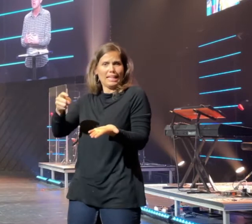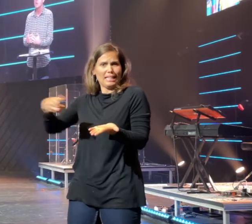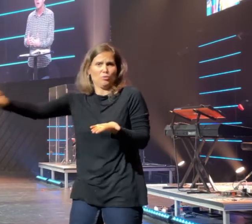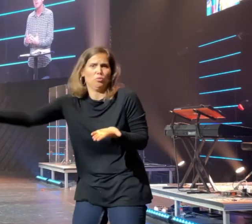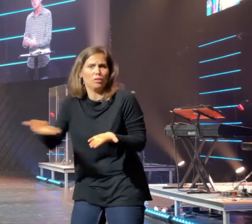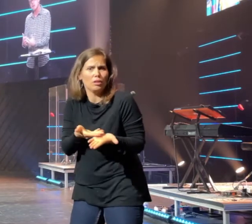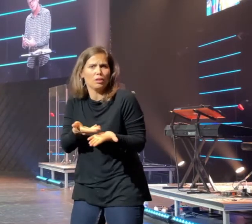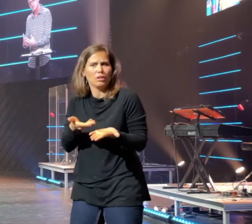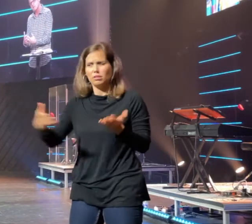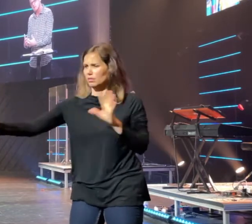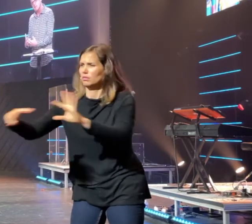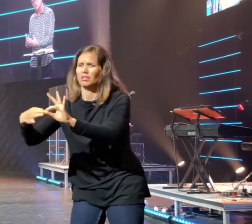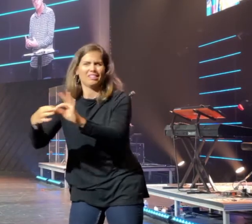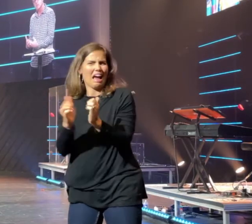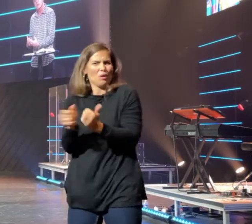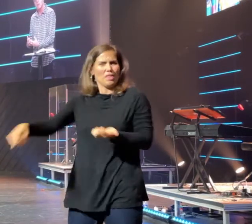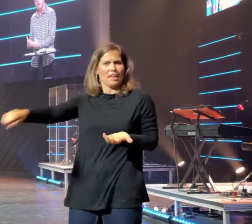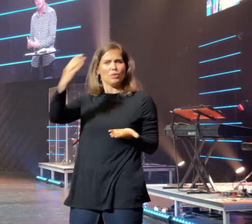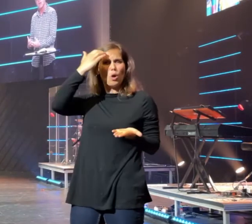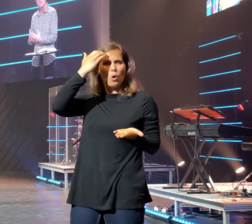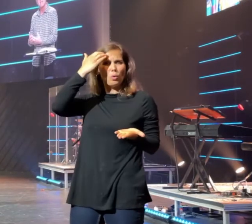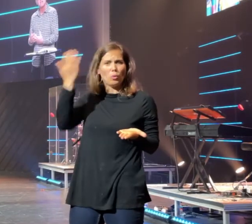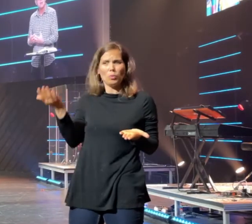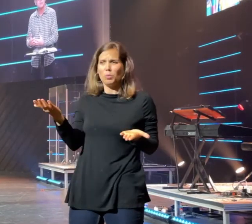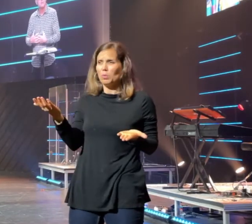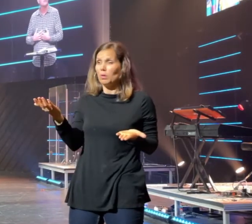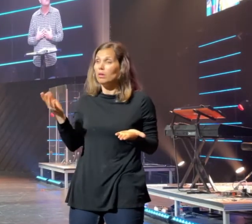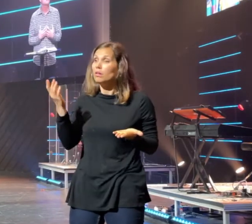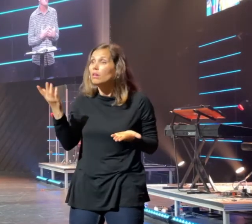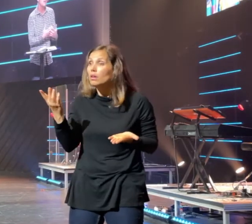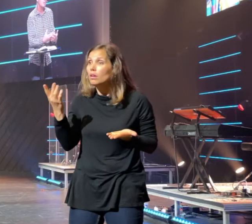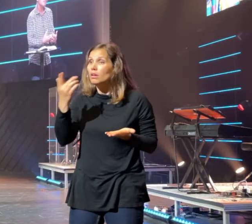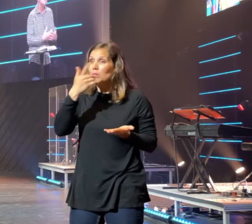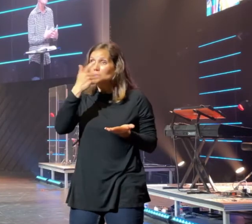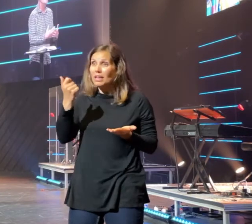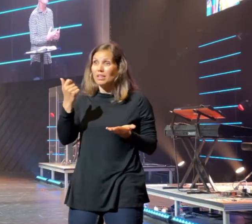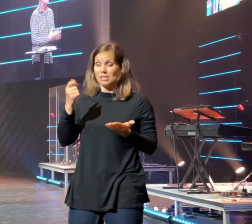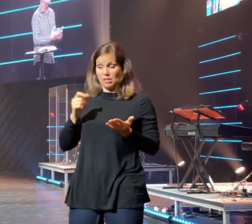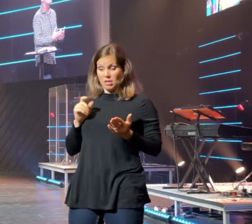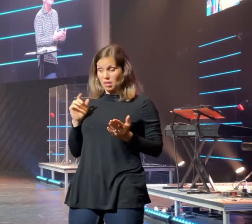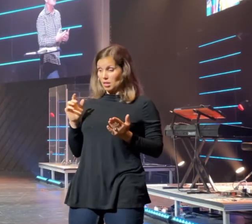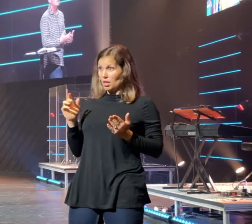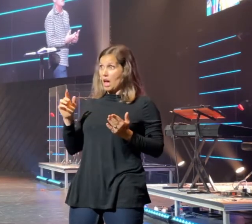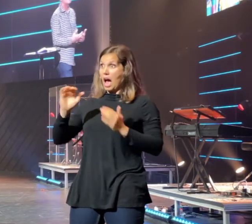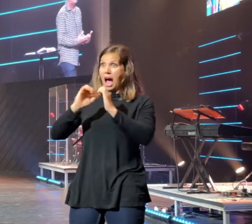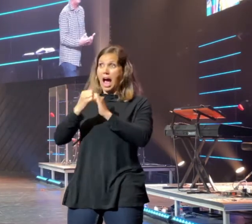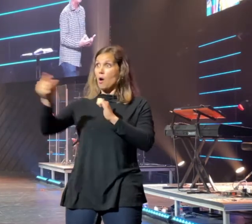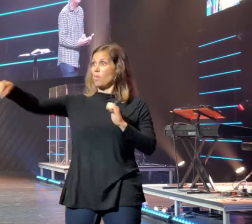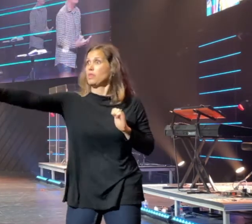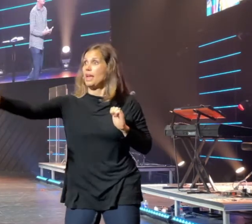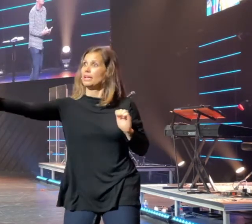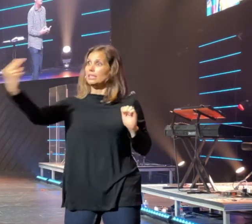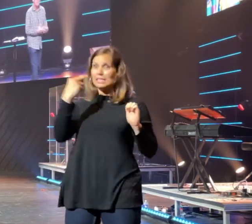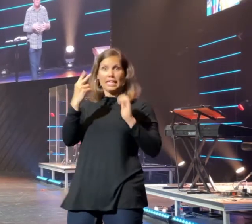is that demonstrates a different way of life? It comes through the restored image in the way they see it in our lives.